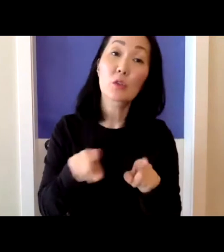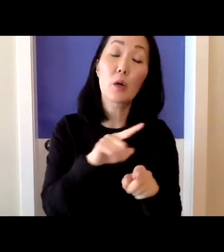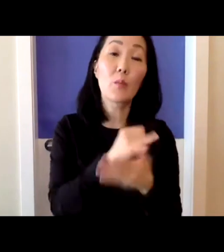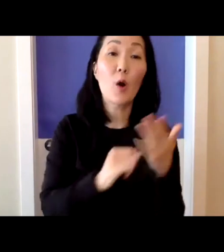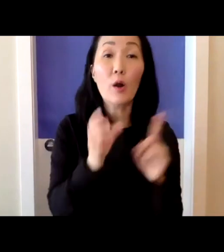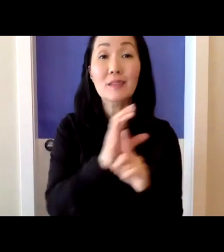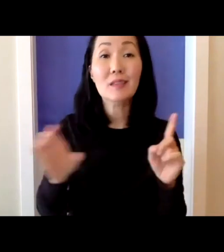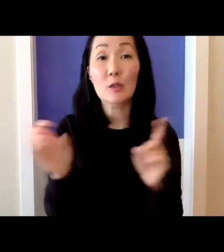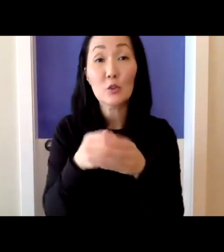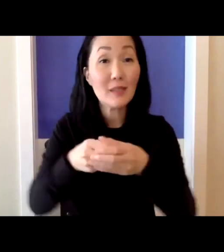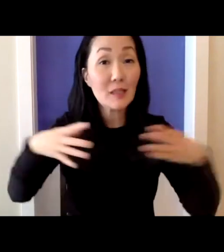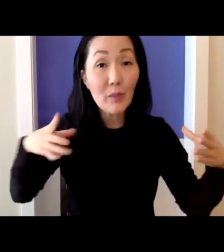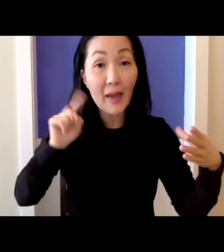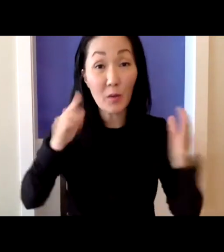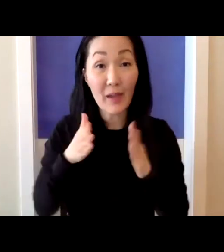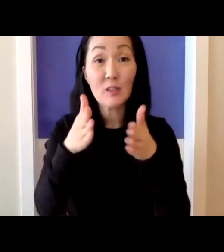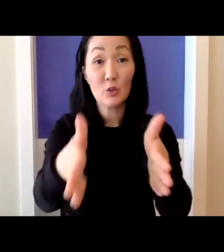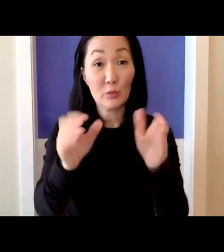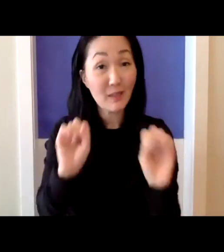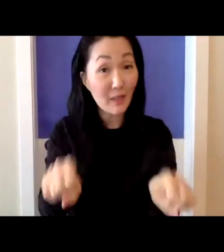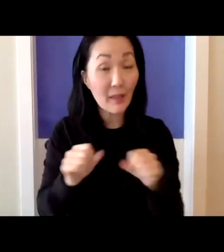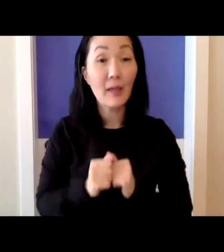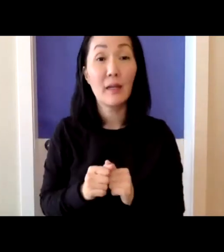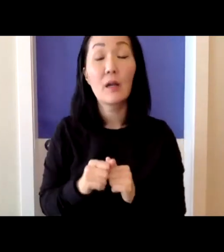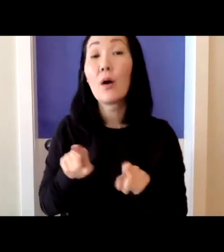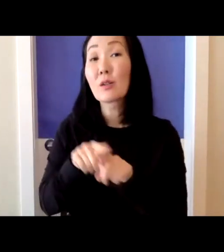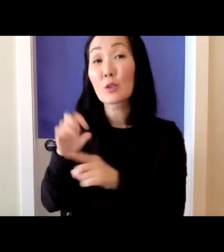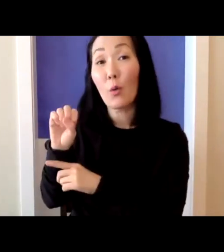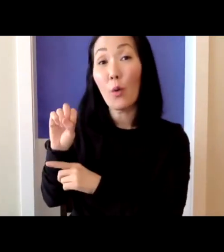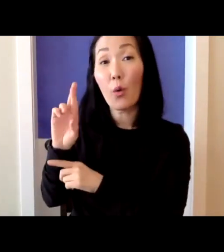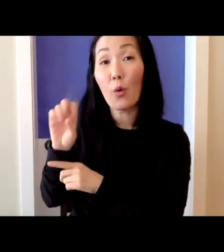would provide a great opportunity for the Orpheum Theater to